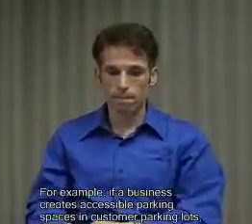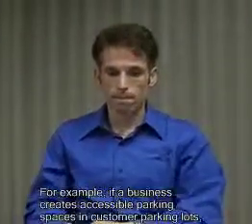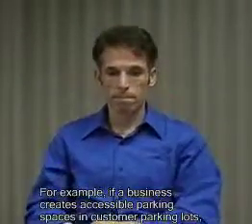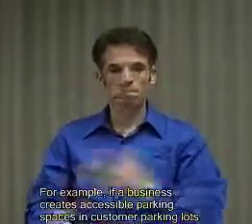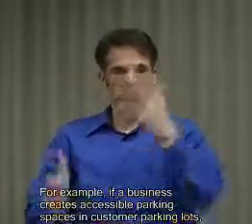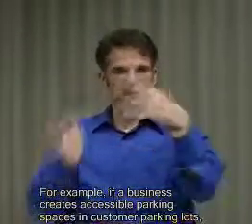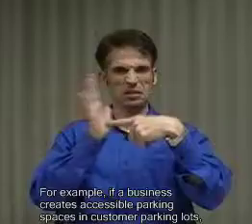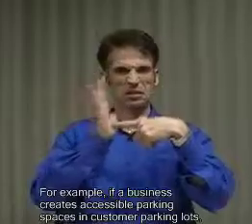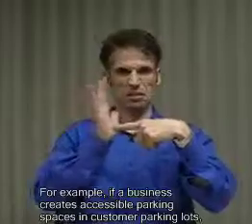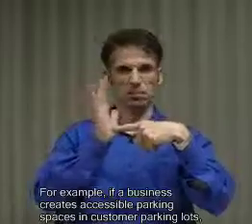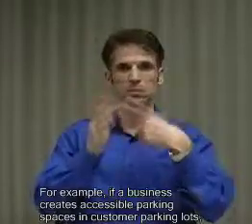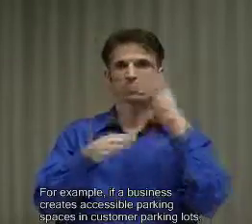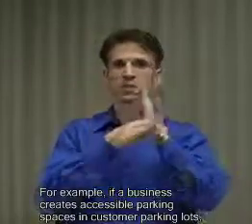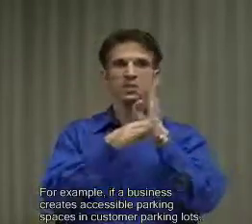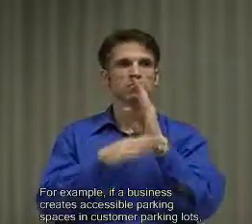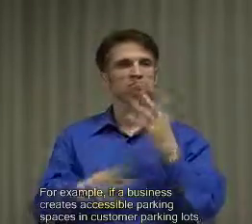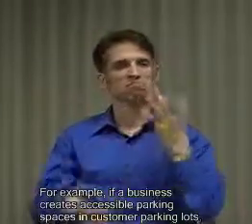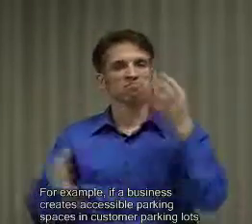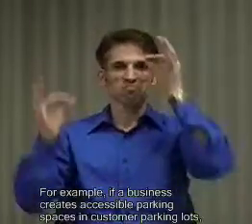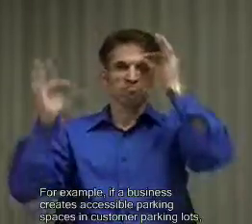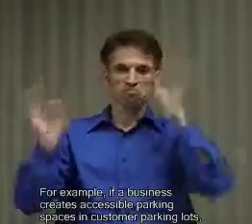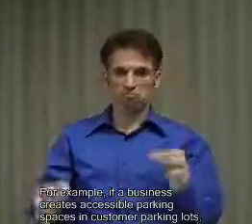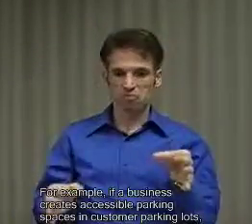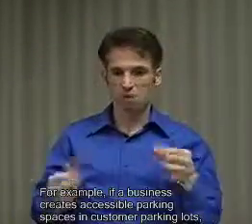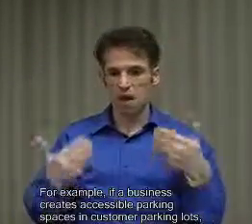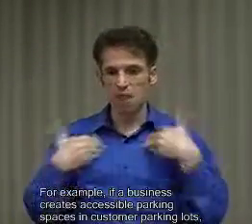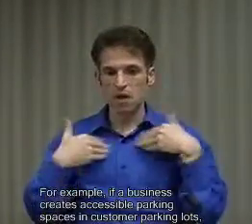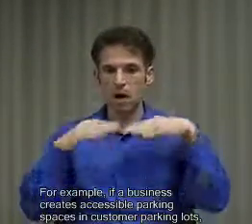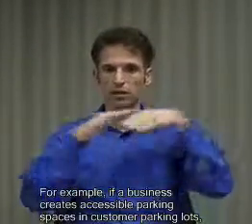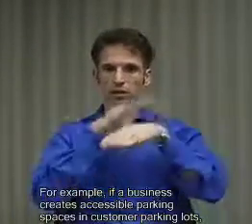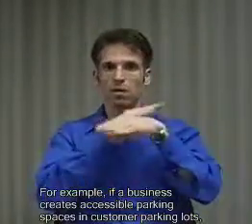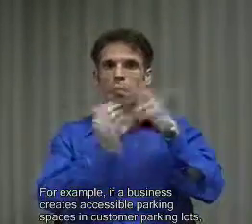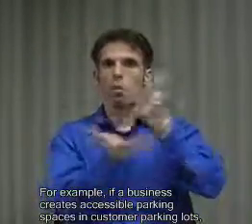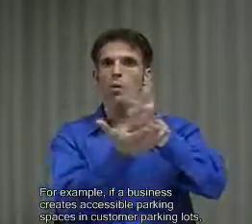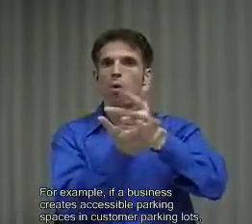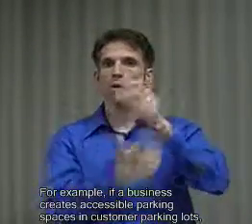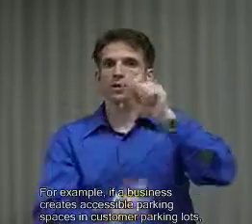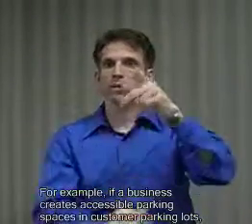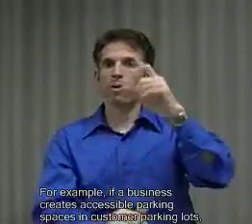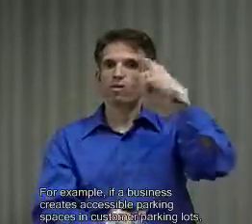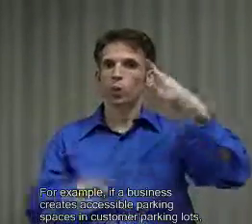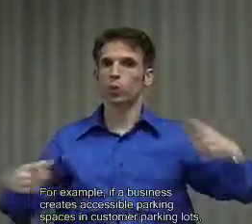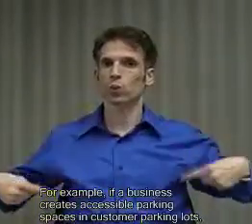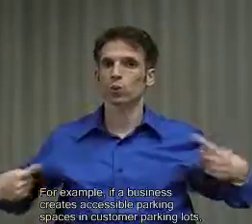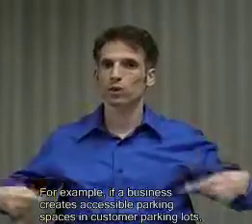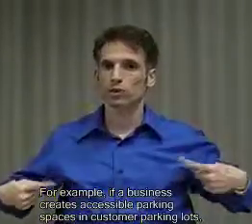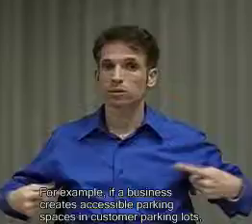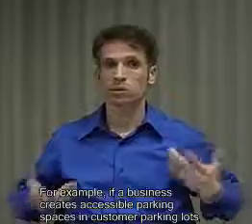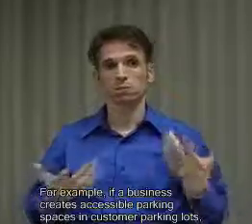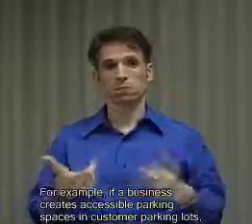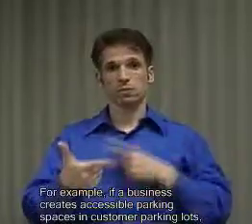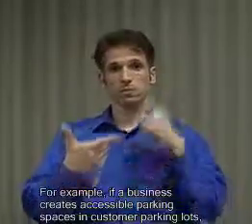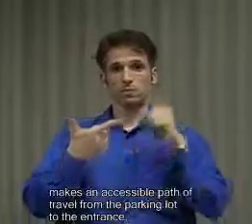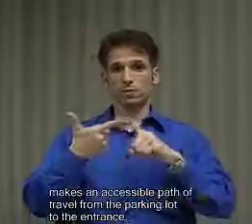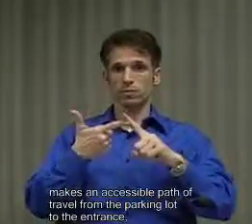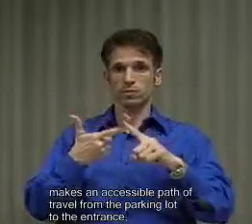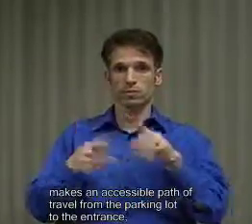For example, if a business creates accessible parking spaces in customer parking lots, makes an